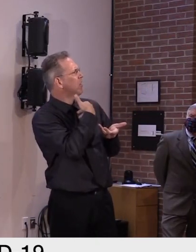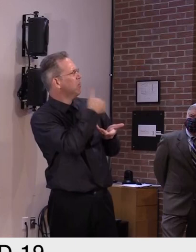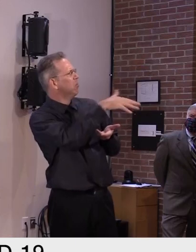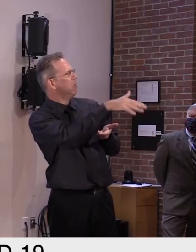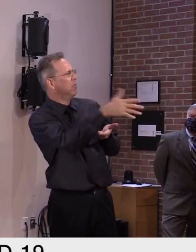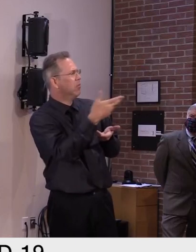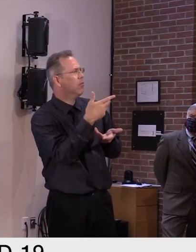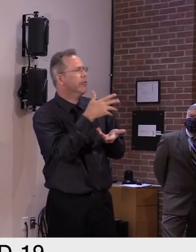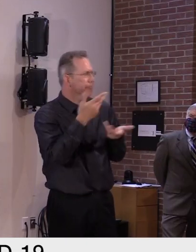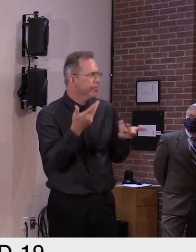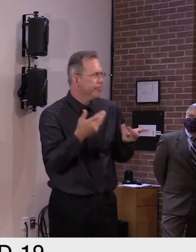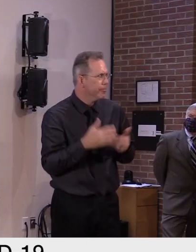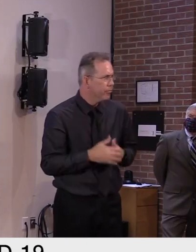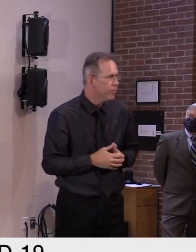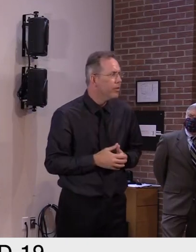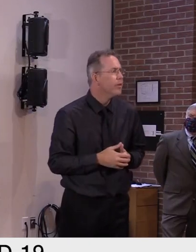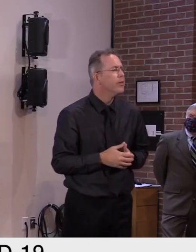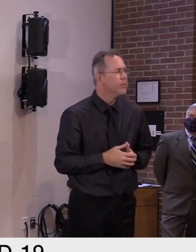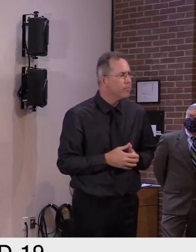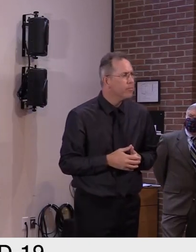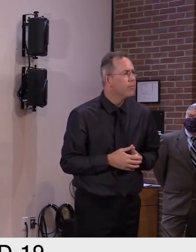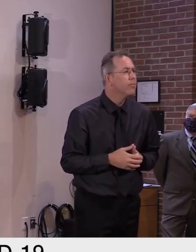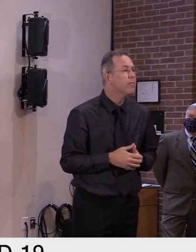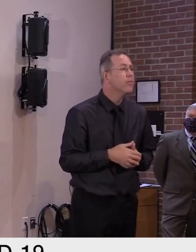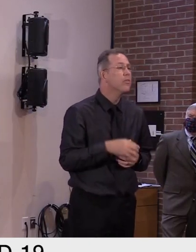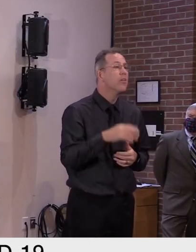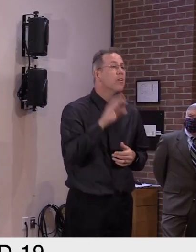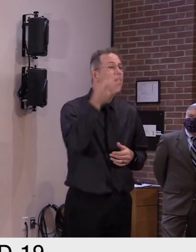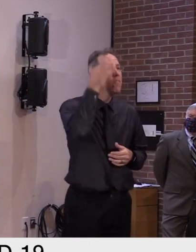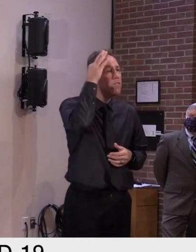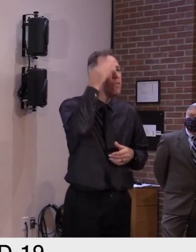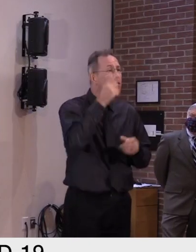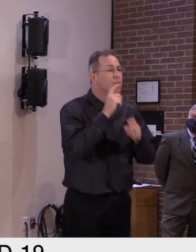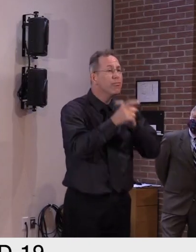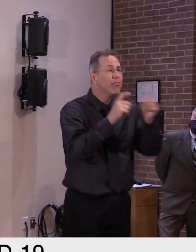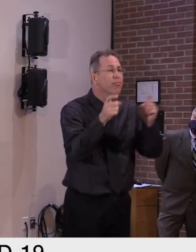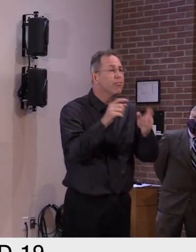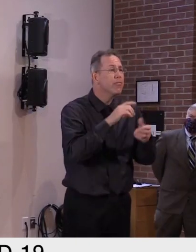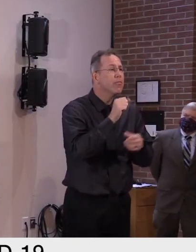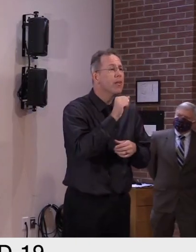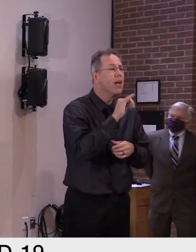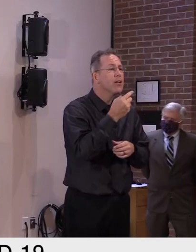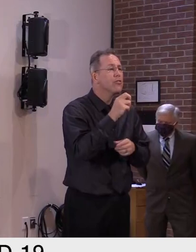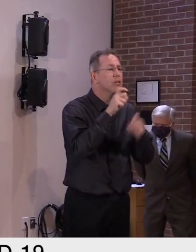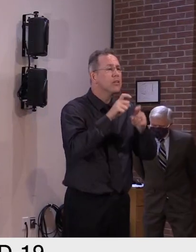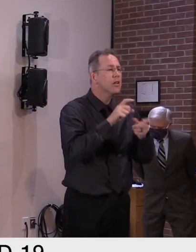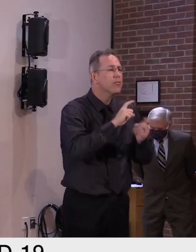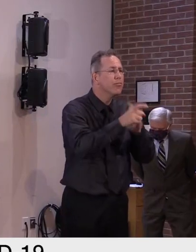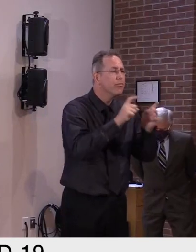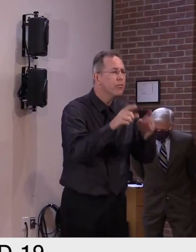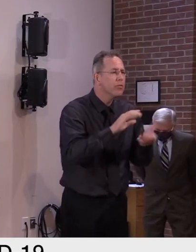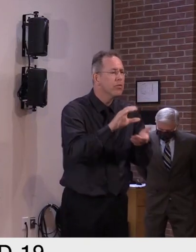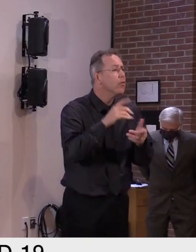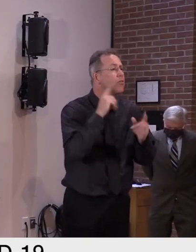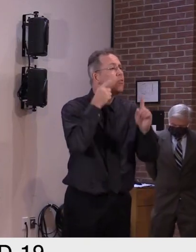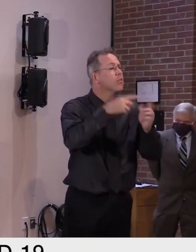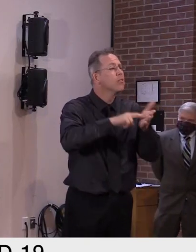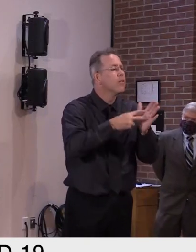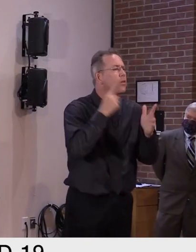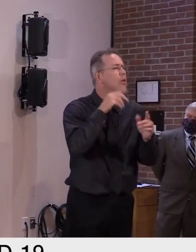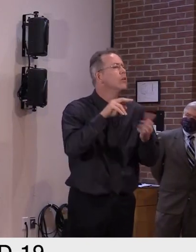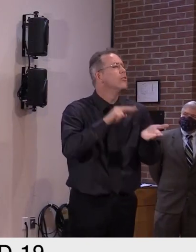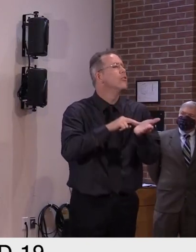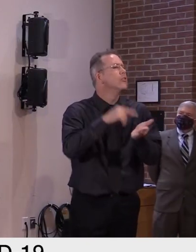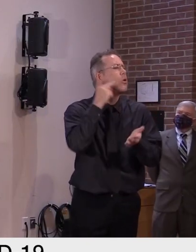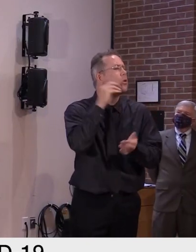initially directed to and targeting long-term care facilities, where we just happen to have an alternate testing plan in place right now